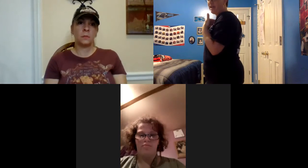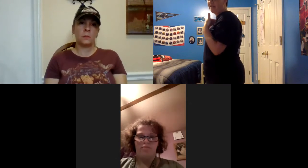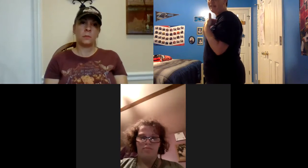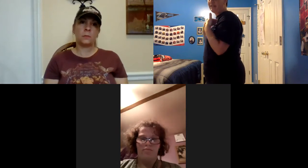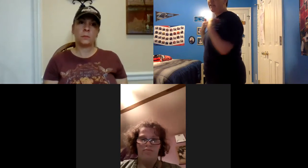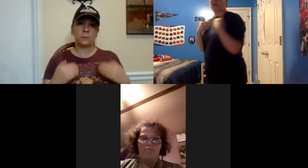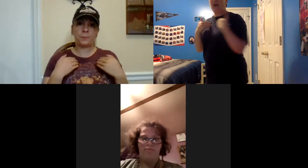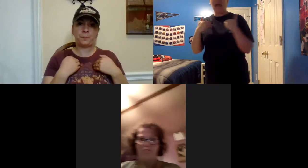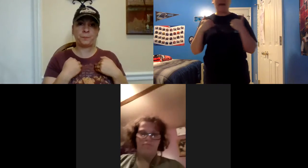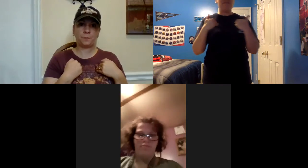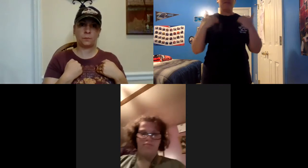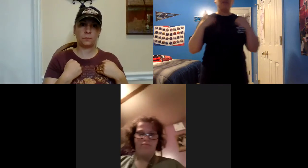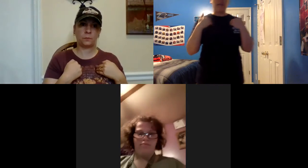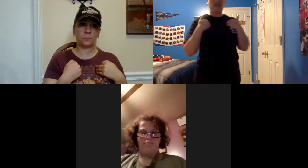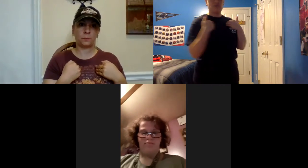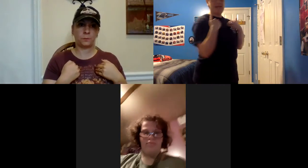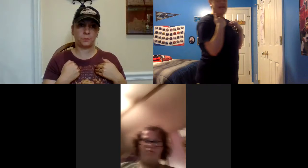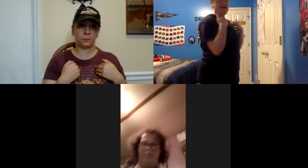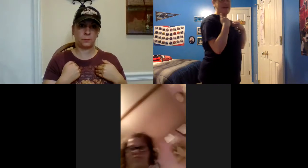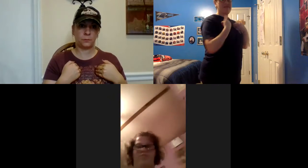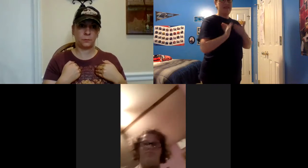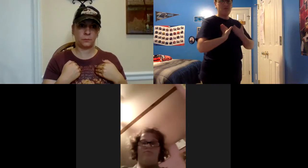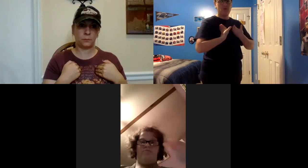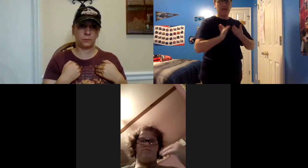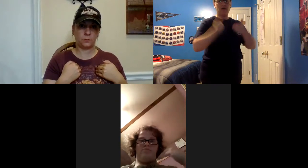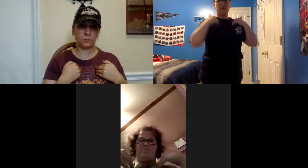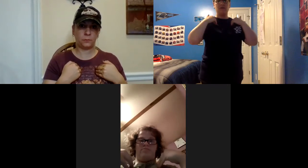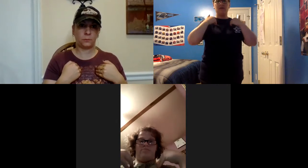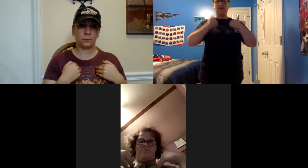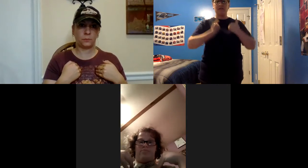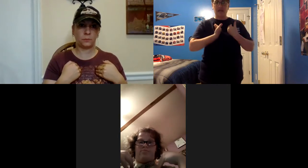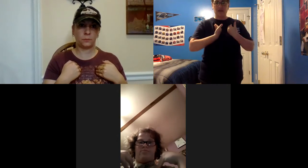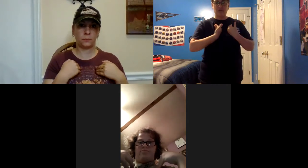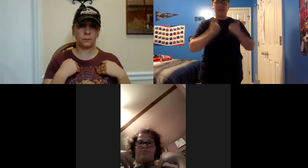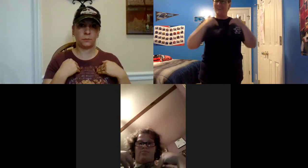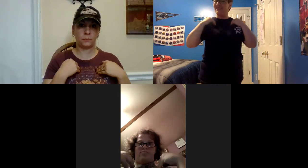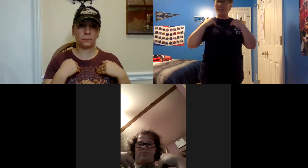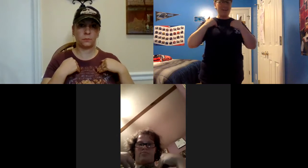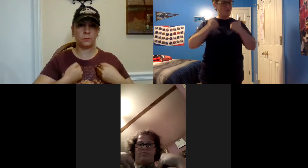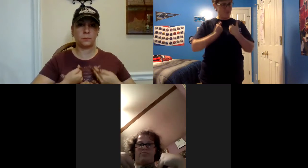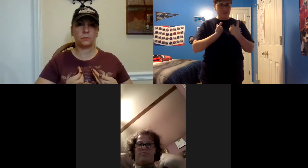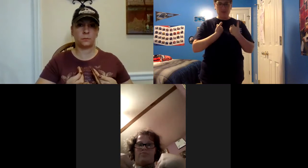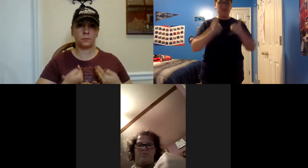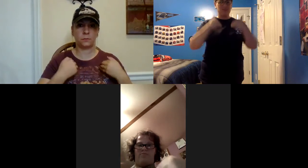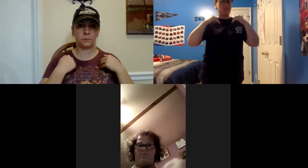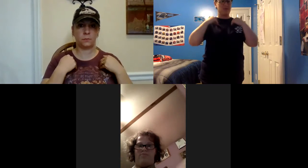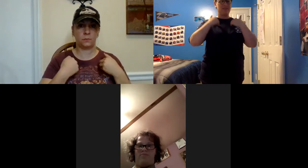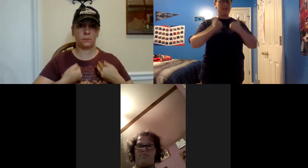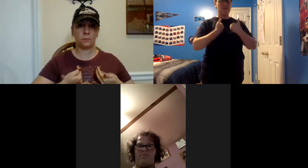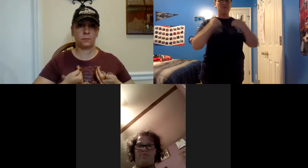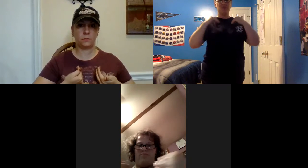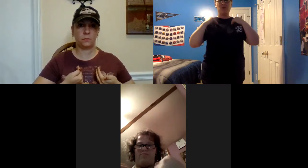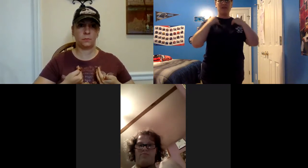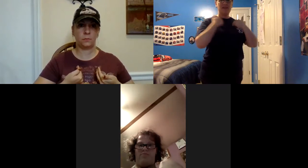your hand, like your hands are like have, and they roll down. Tired. And there again, I know we've gone over this one